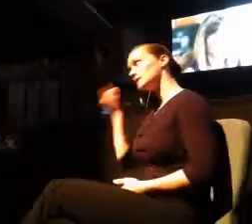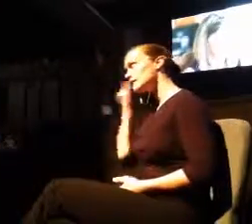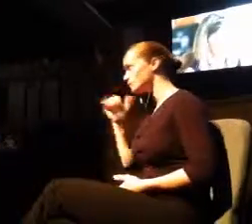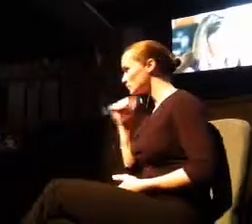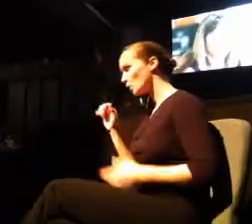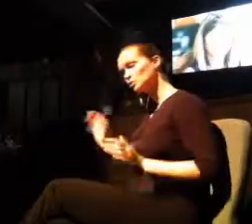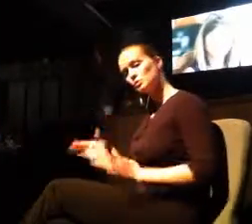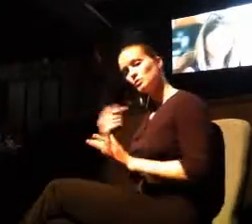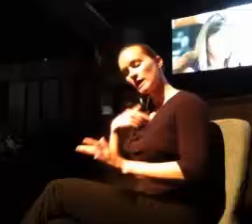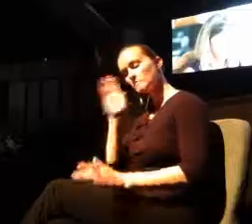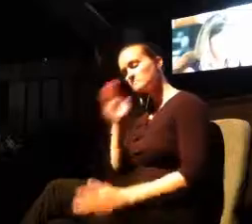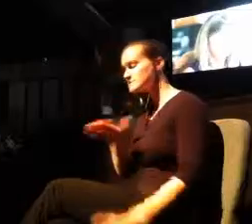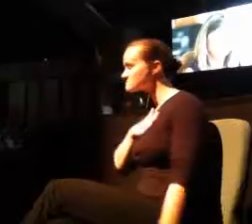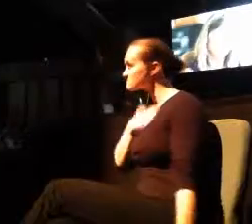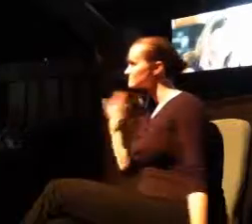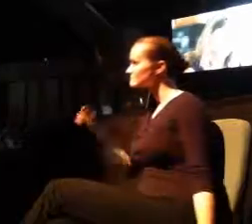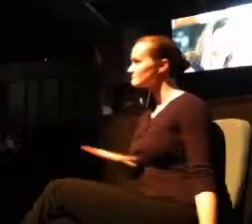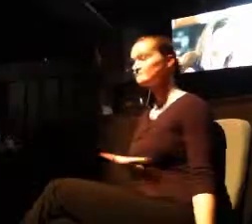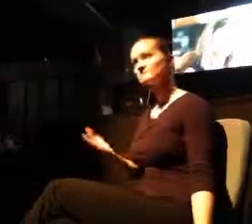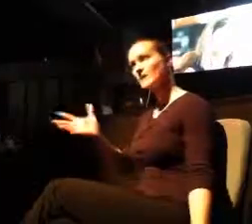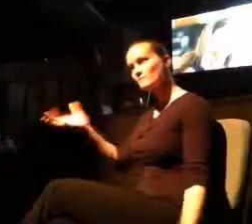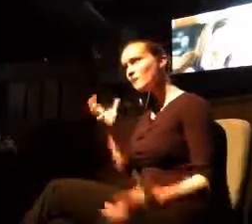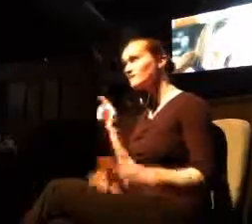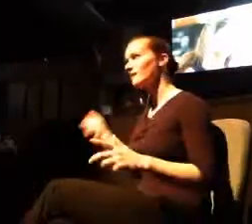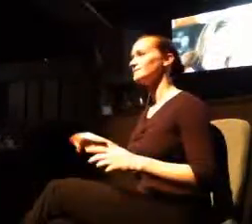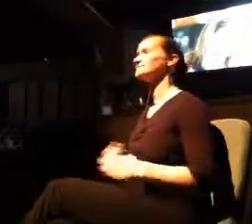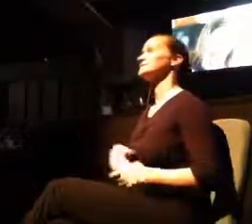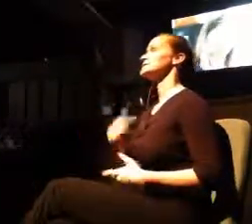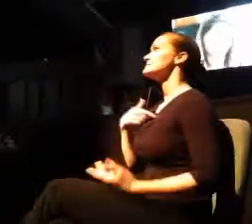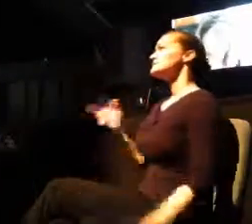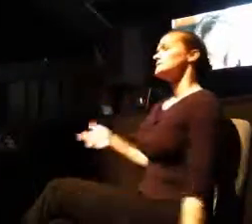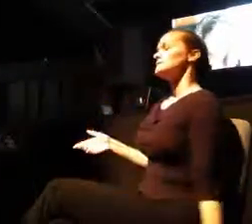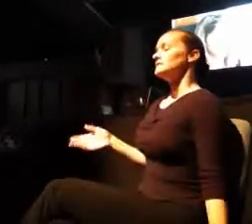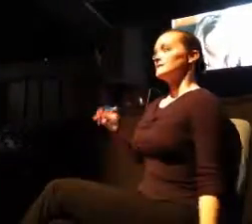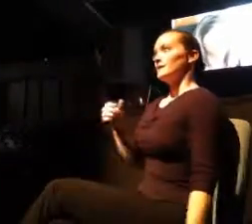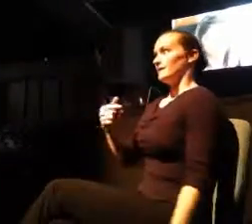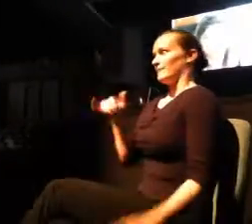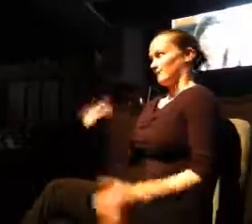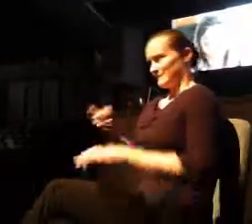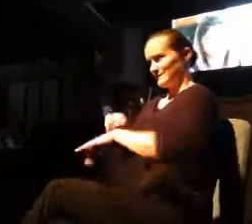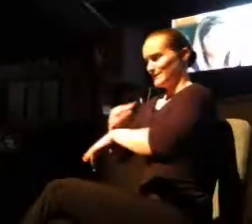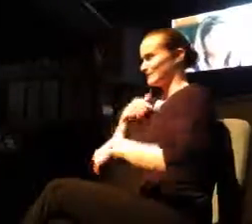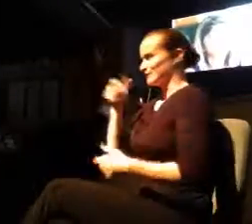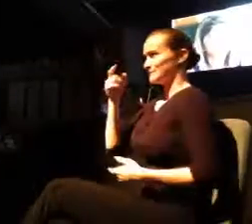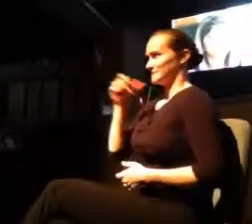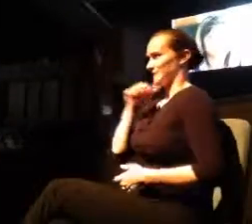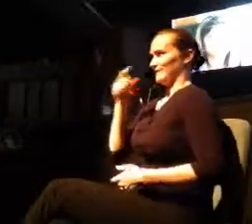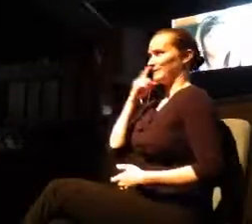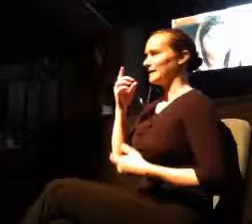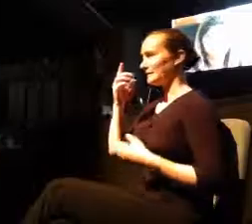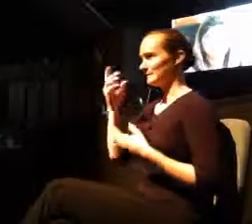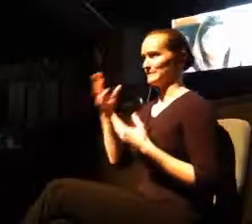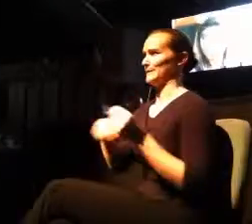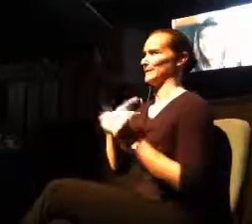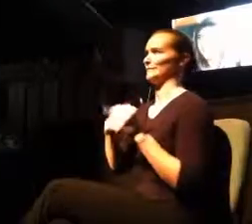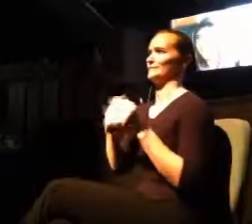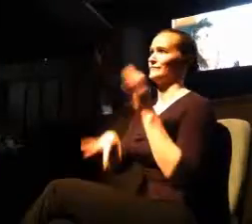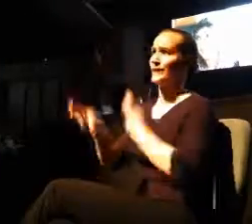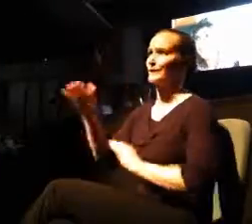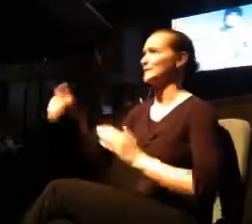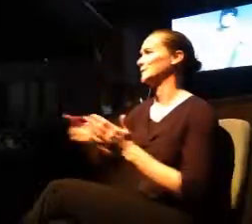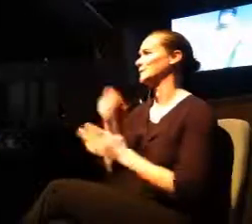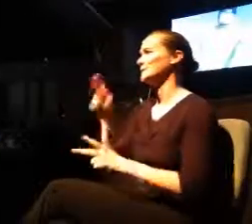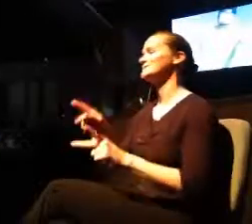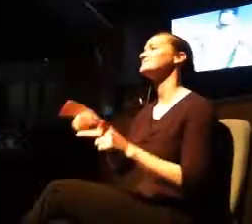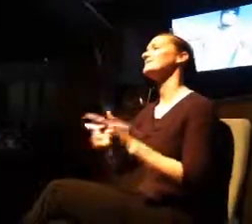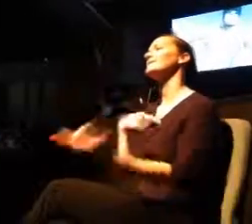don't do this, and I want you to do this, and he meant it. And so I wasn't thinking along those lines at all, I wasn't planning on it, but then I met